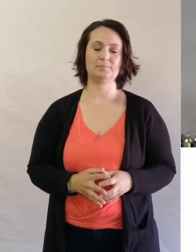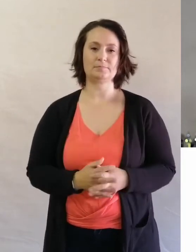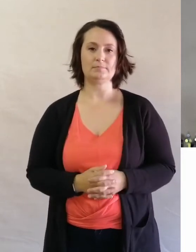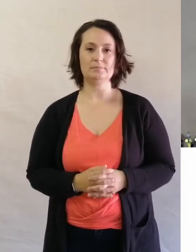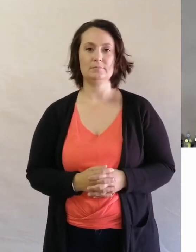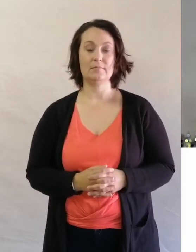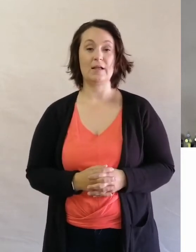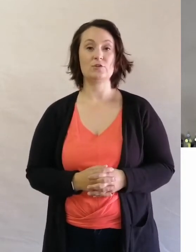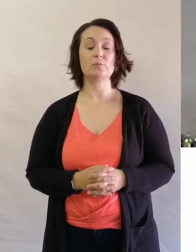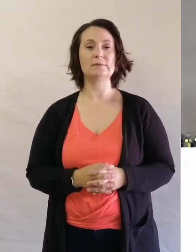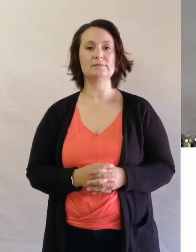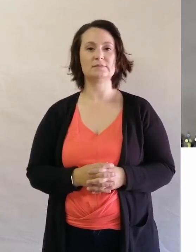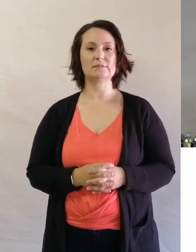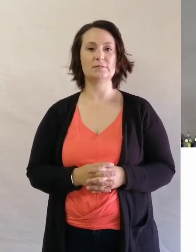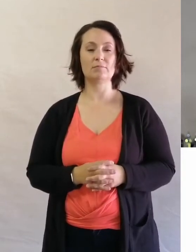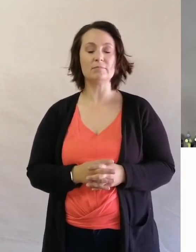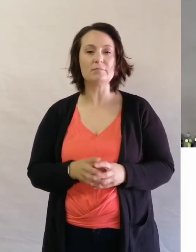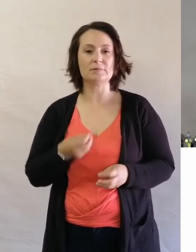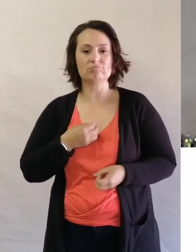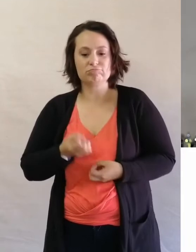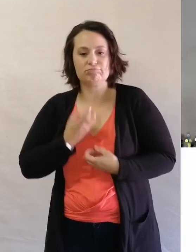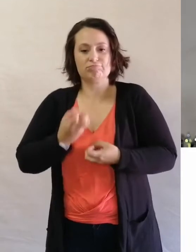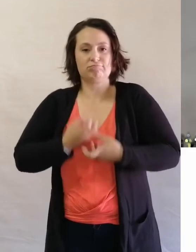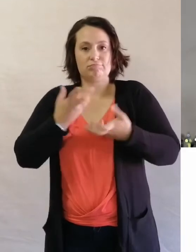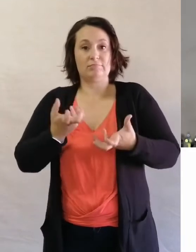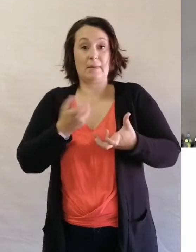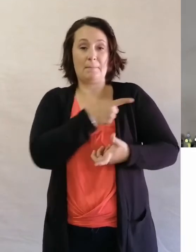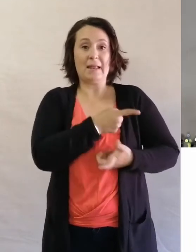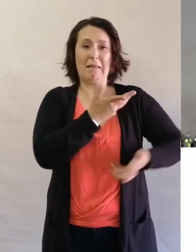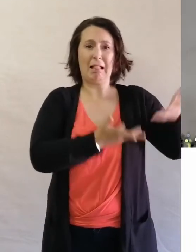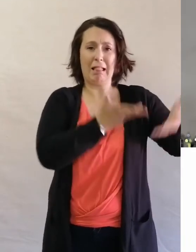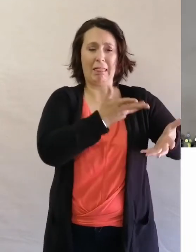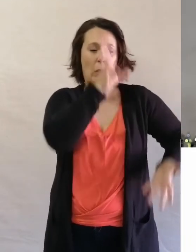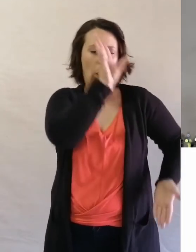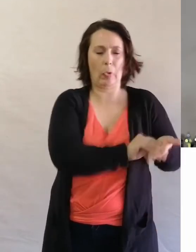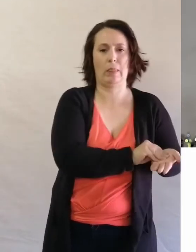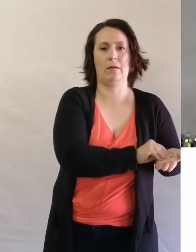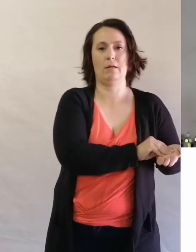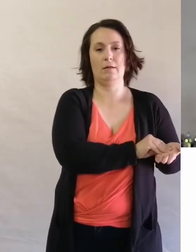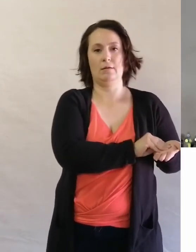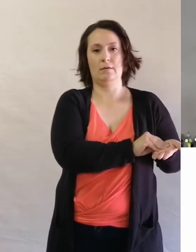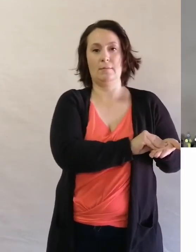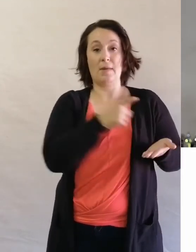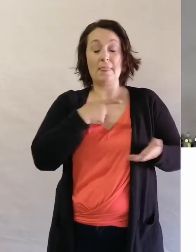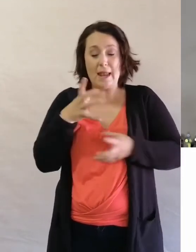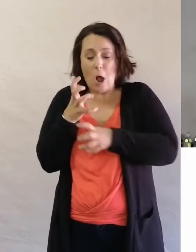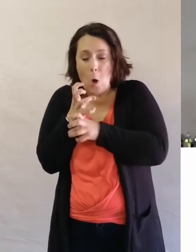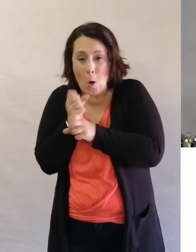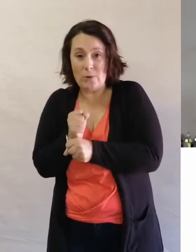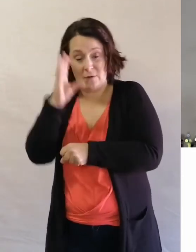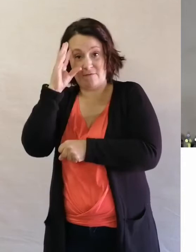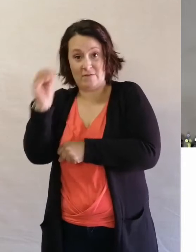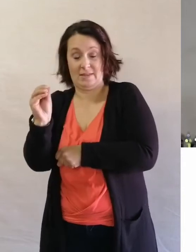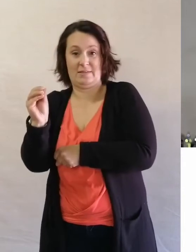And you've got to feed it. And you've got to kill the doubt. And just latch onto that little bit of faith. So you might